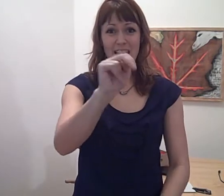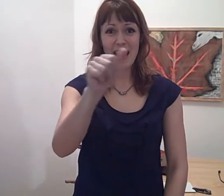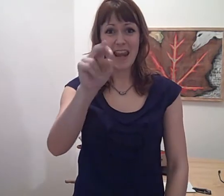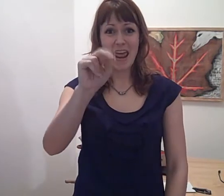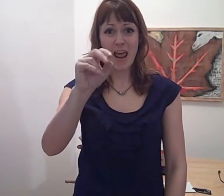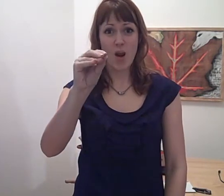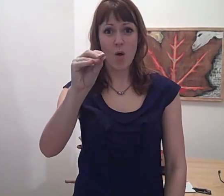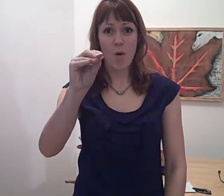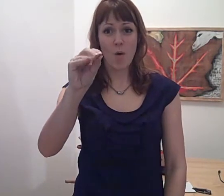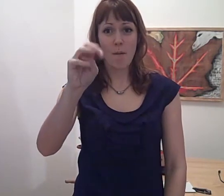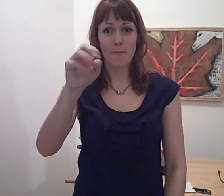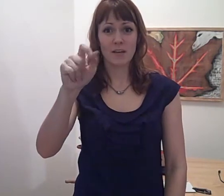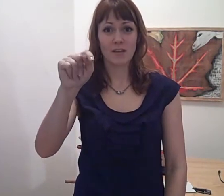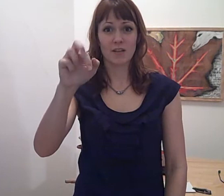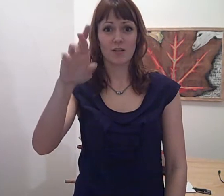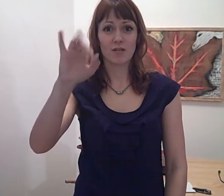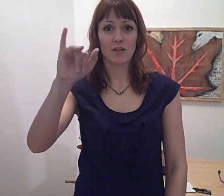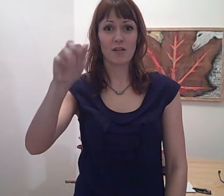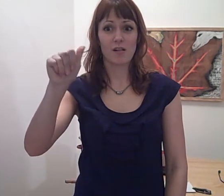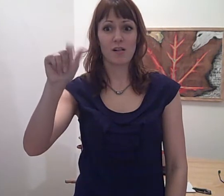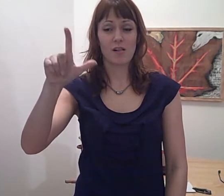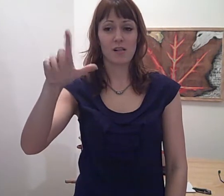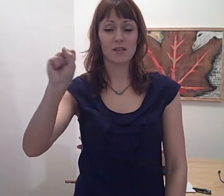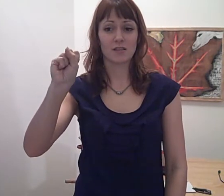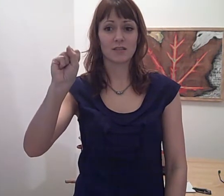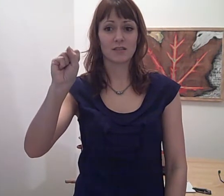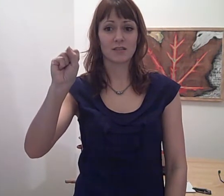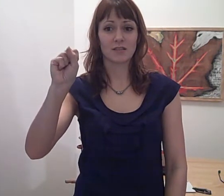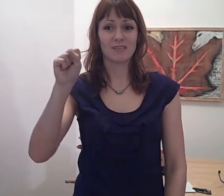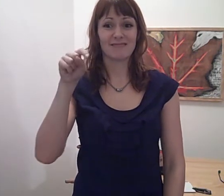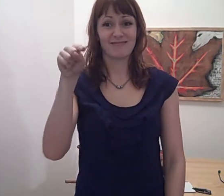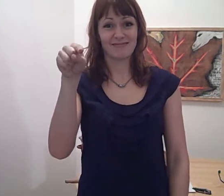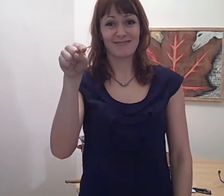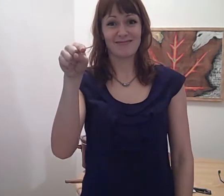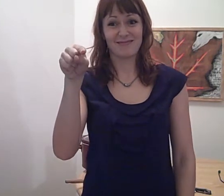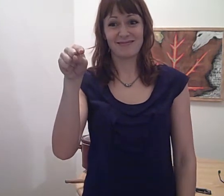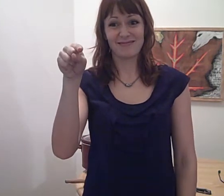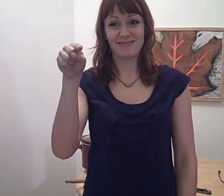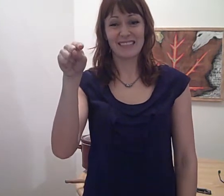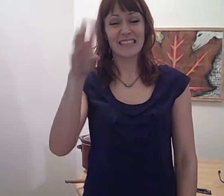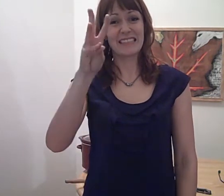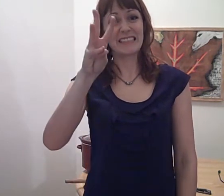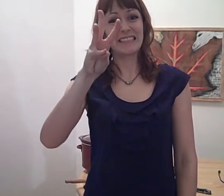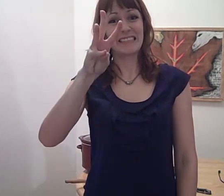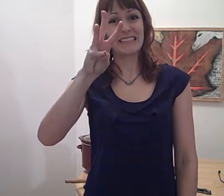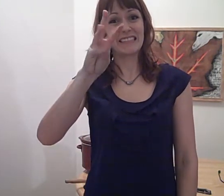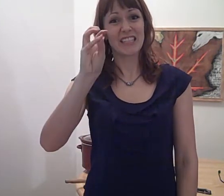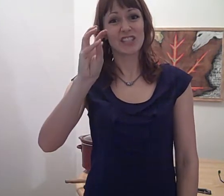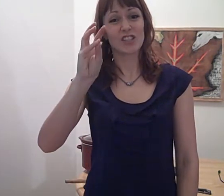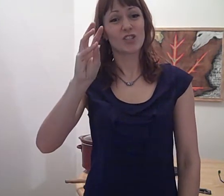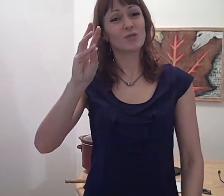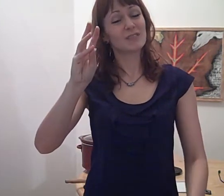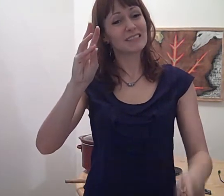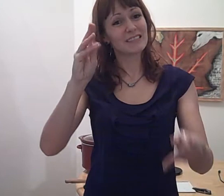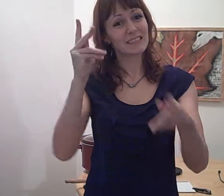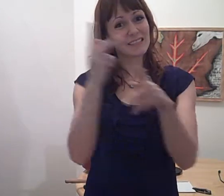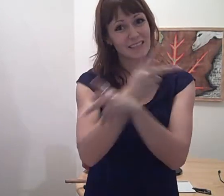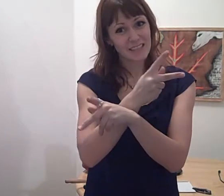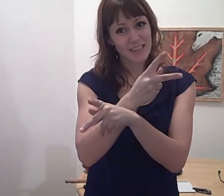of it is 600 times smaller than the width of a decimal place. And it